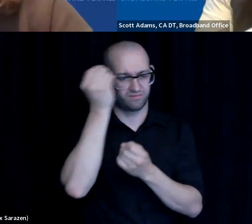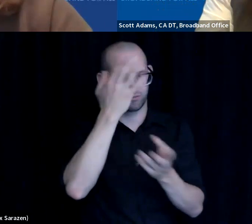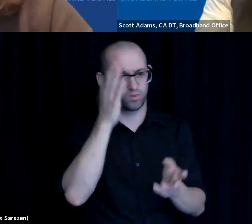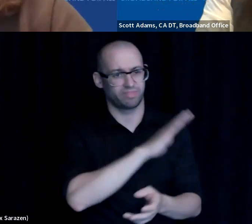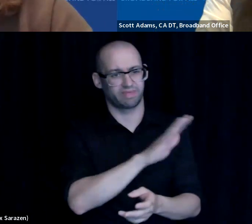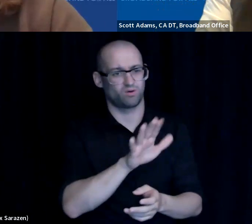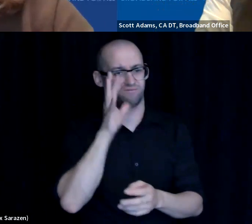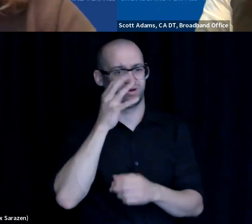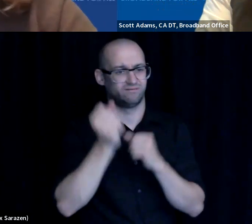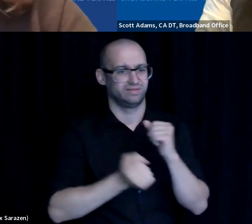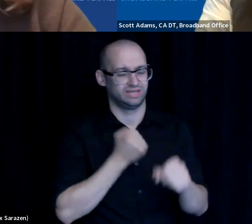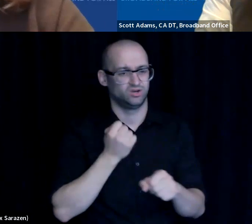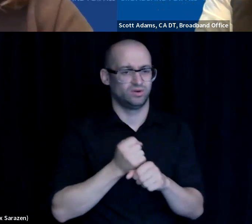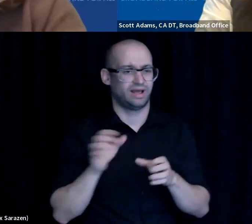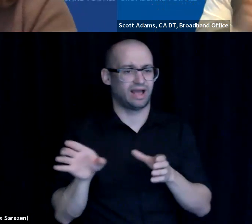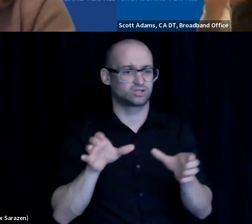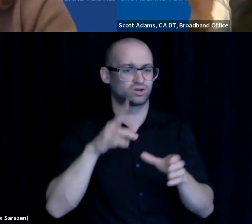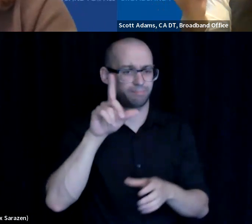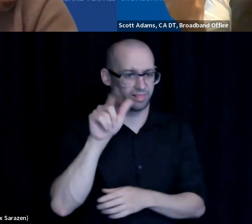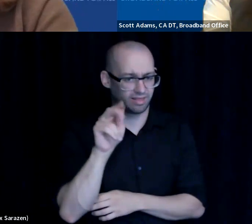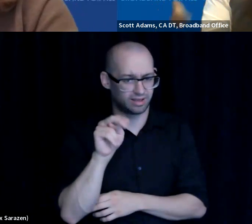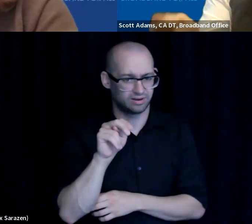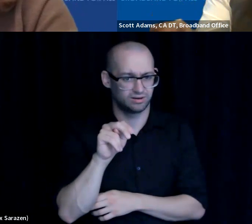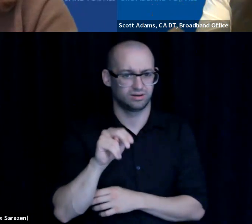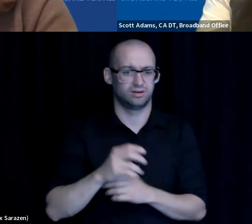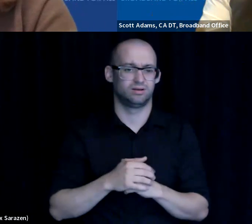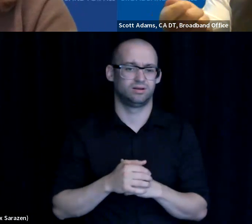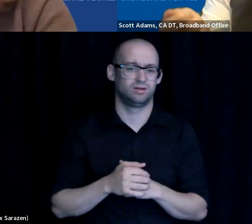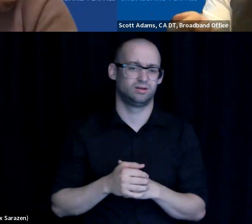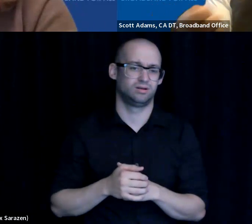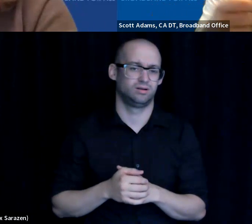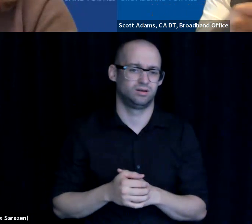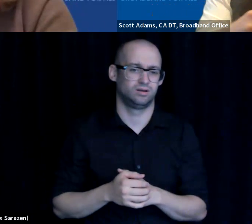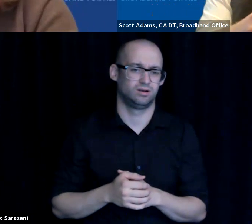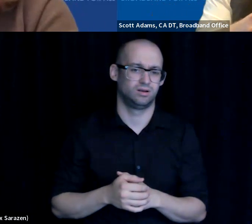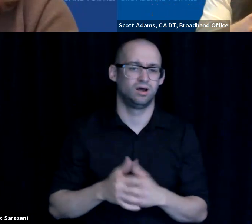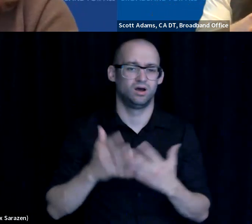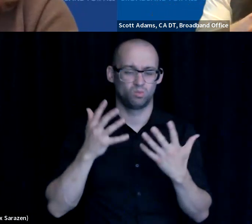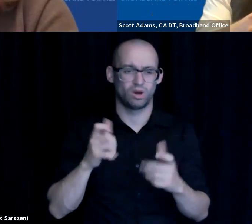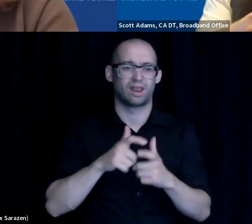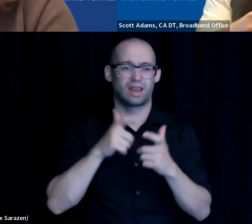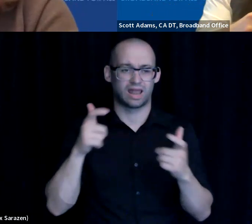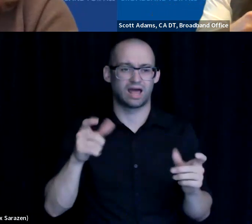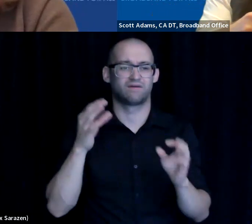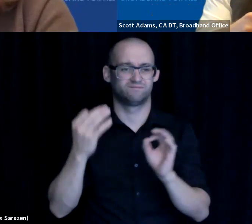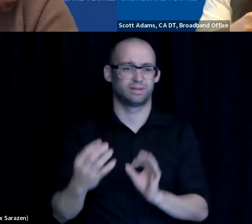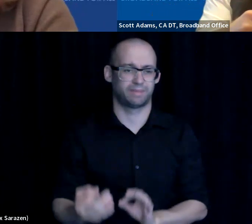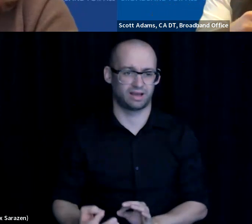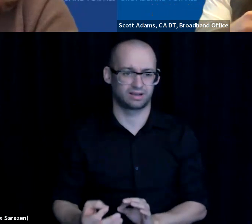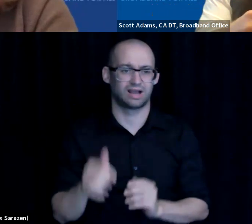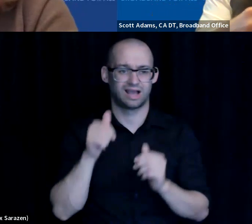action plan. And so as much granular feedback as we could get from residents as